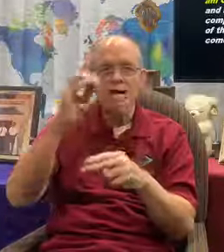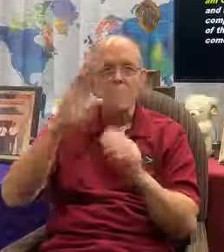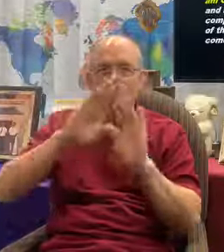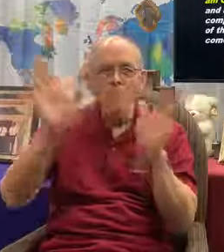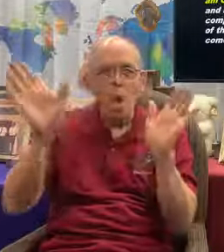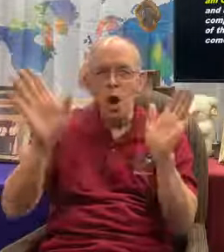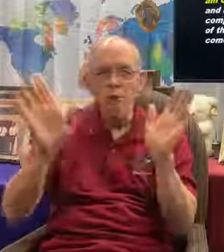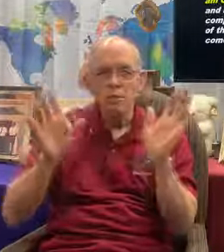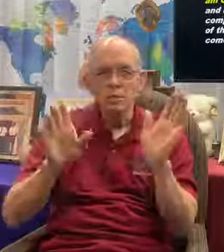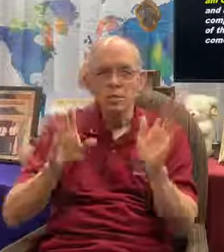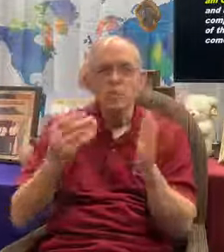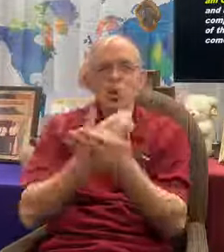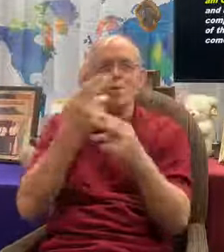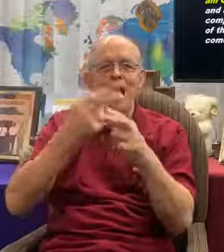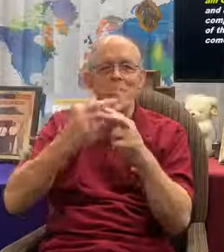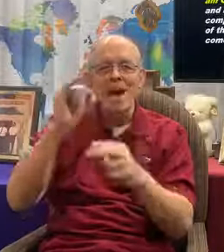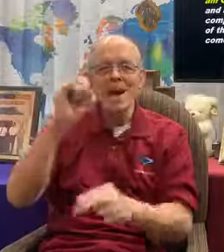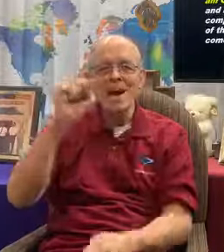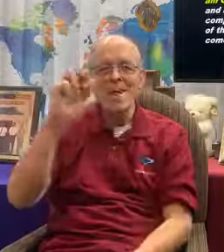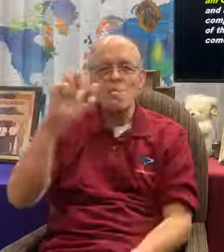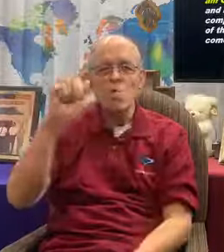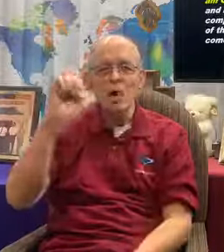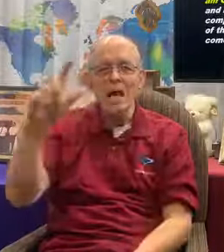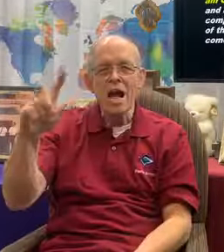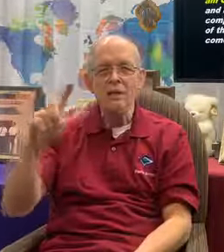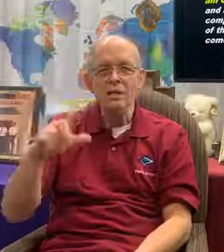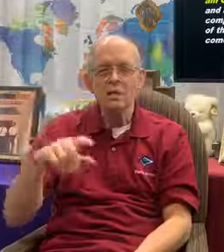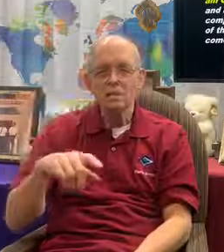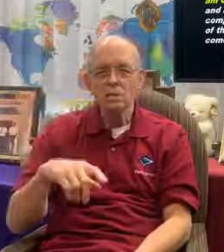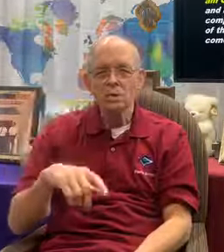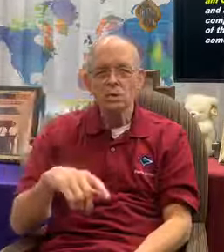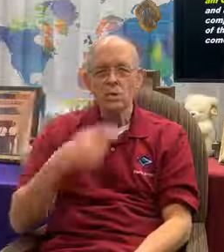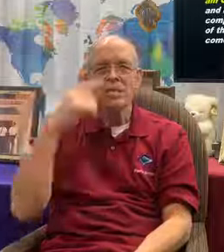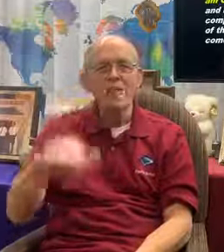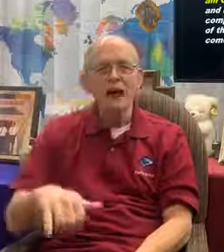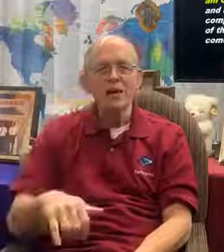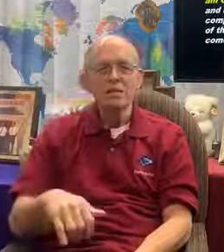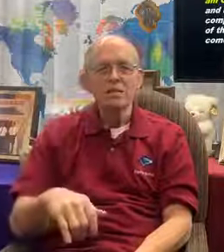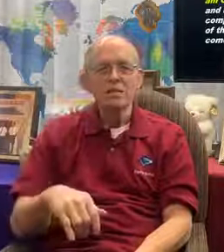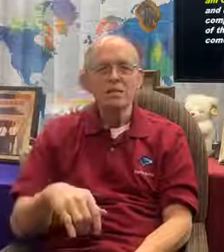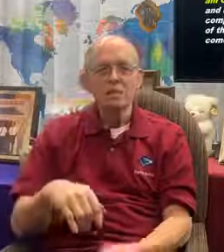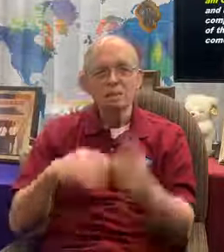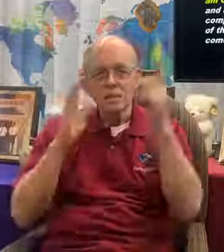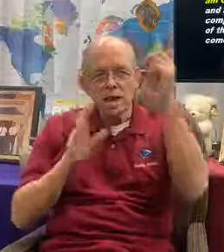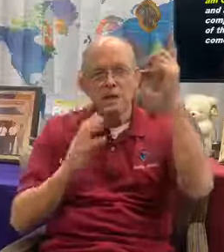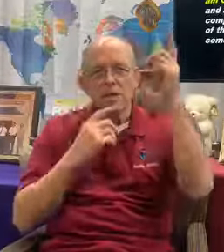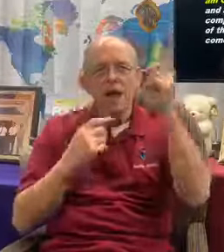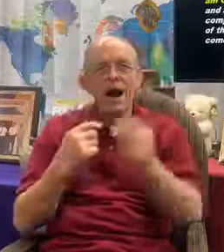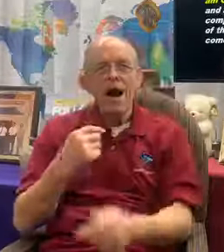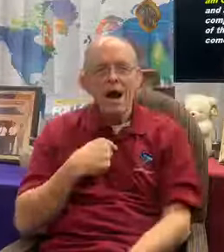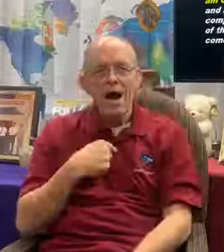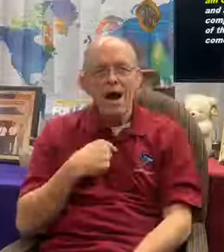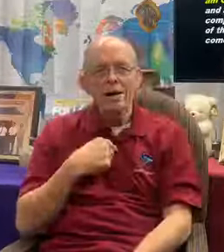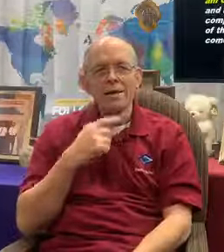no more. Your name, Israel. Who said that? God, I